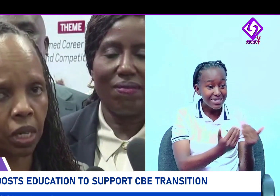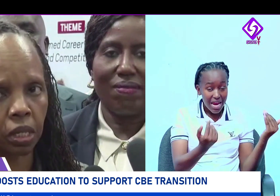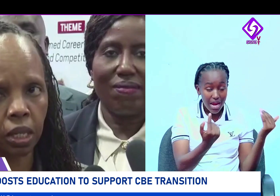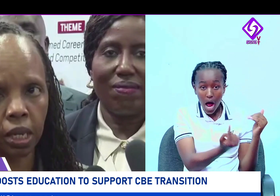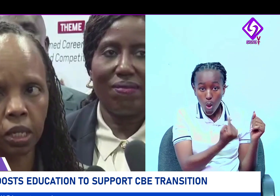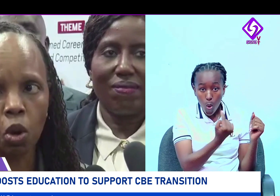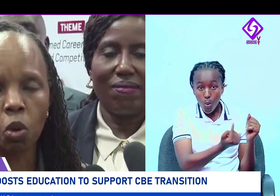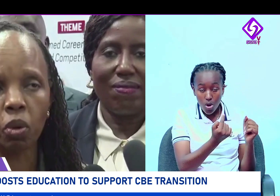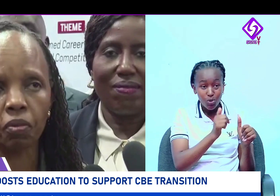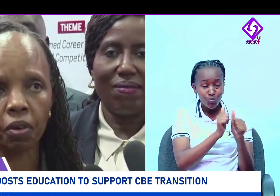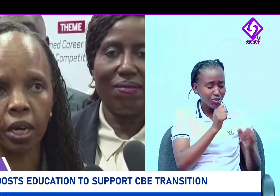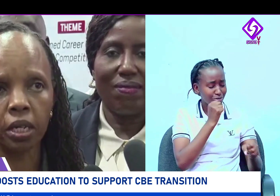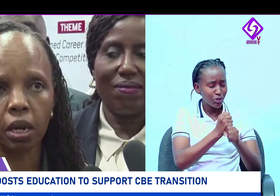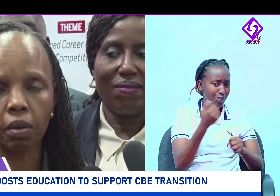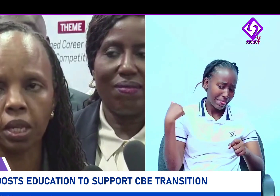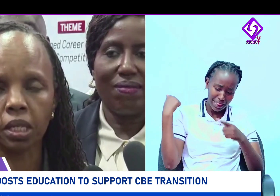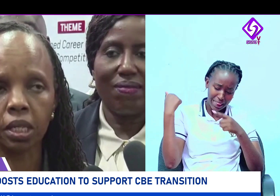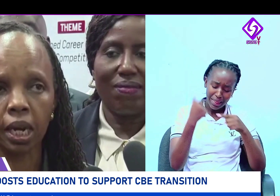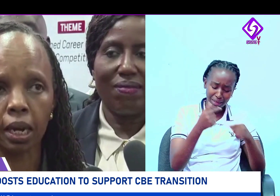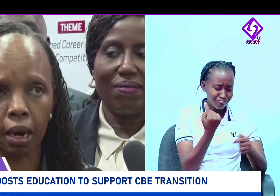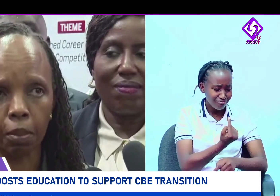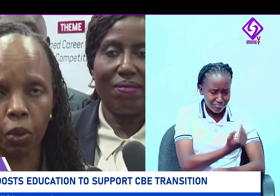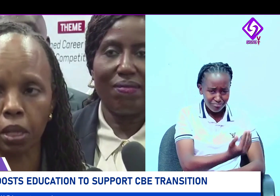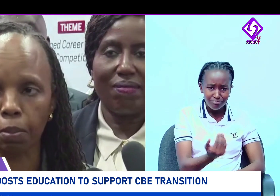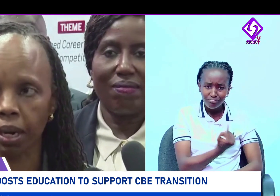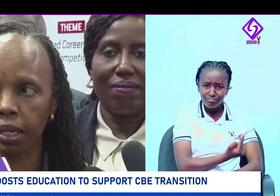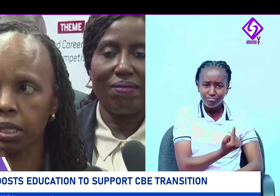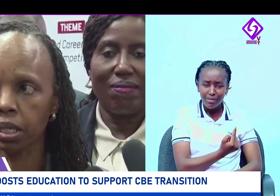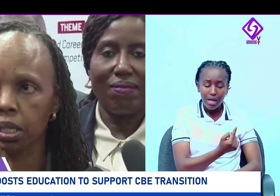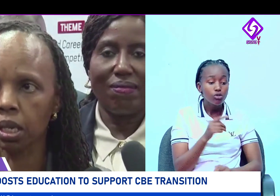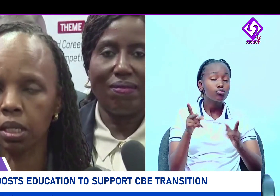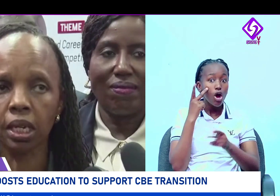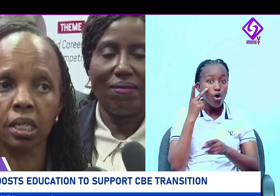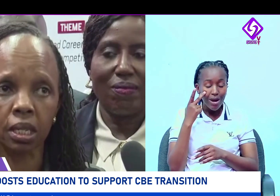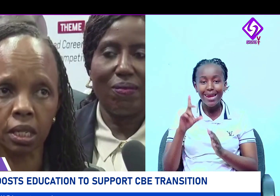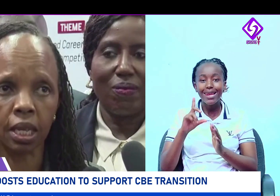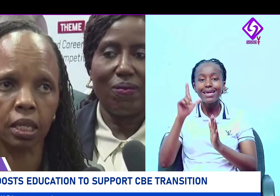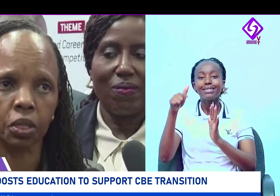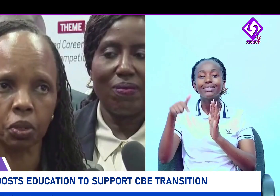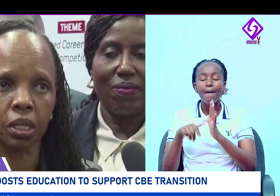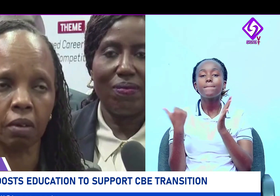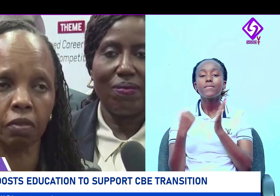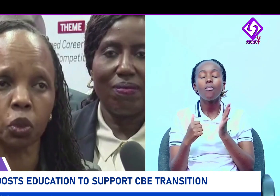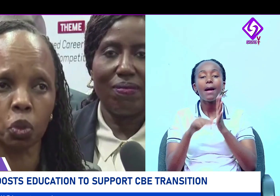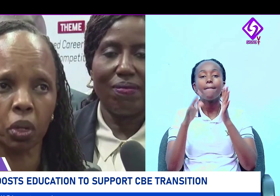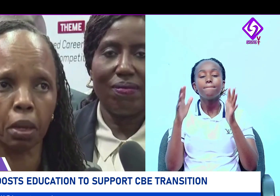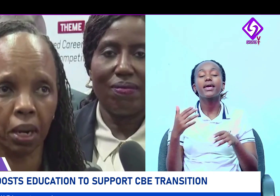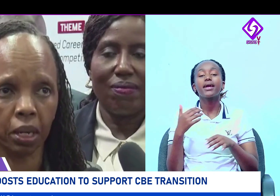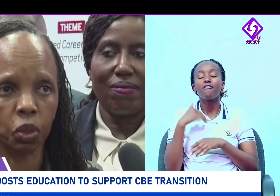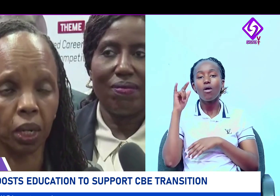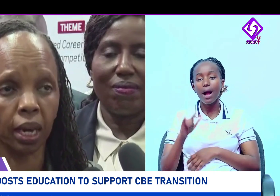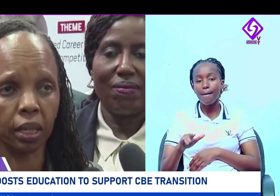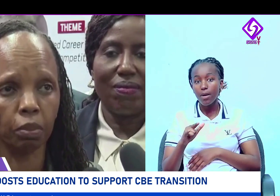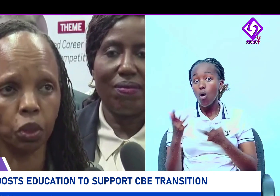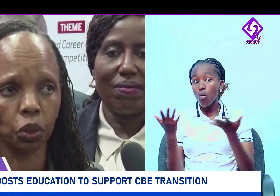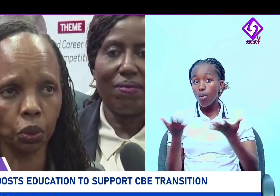previous years, we find there's still a gap when the parents still insist that the students have to do what the parents would like them to do.